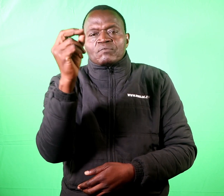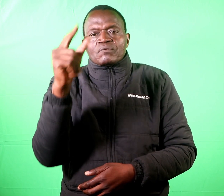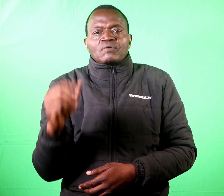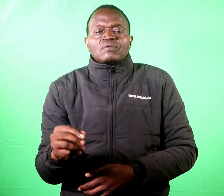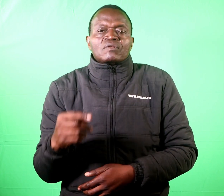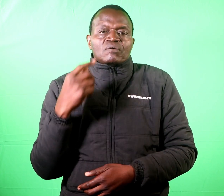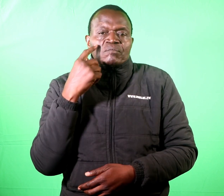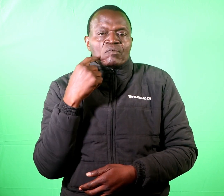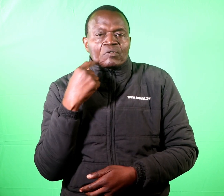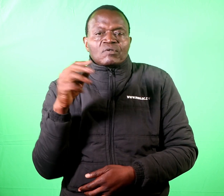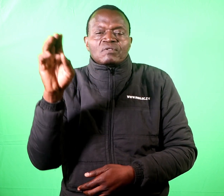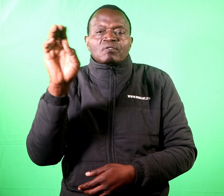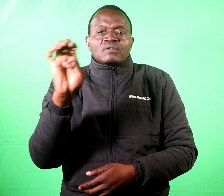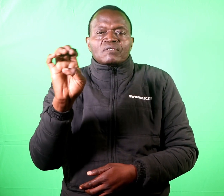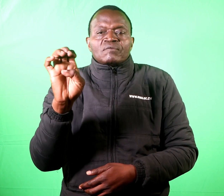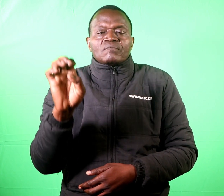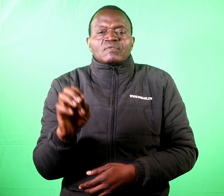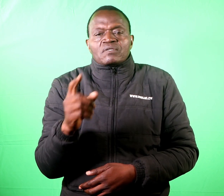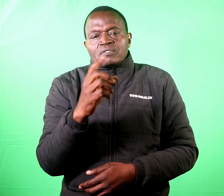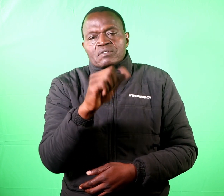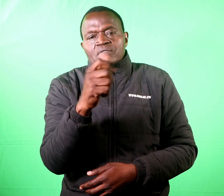East, 6 to 11 months,